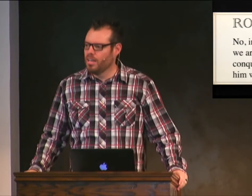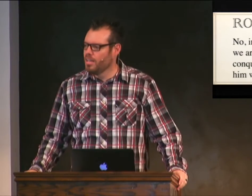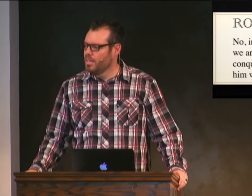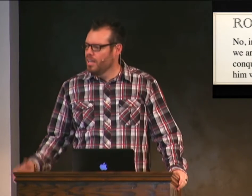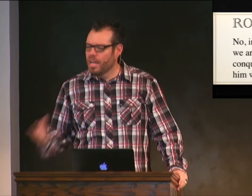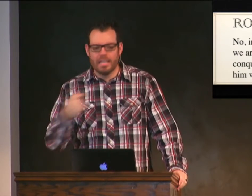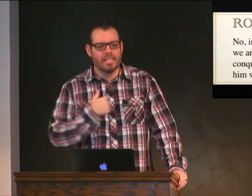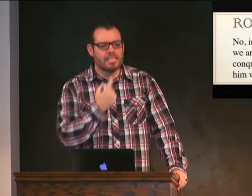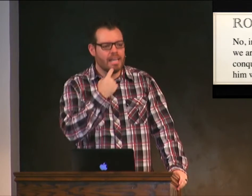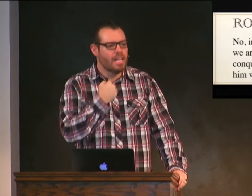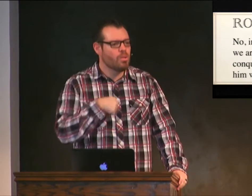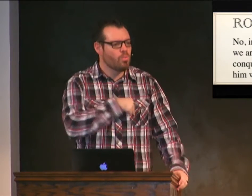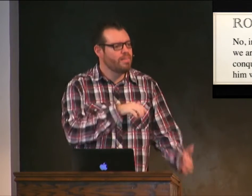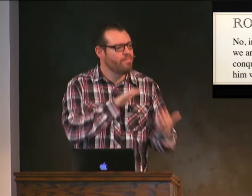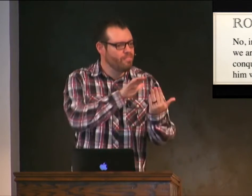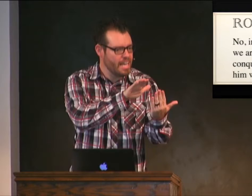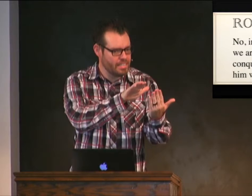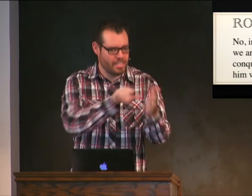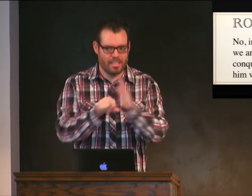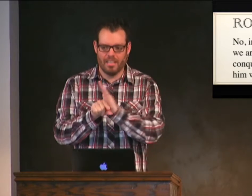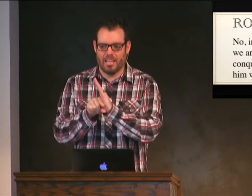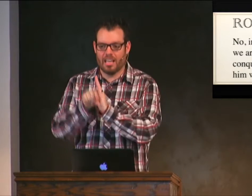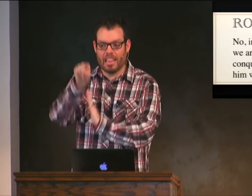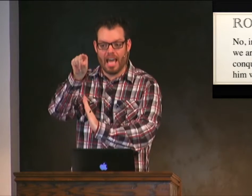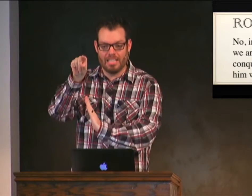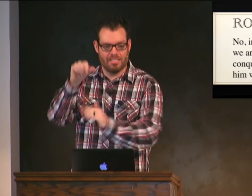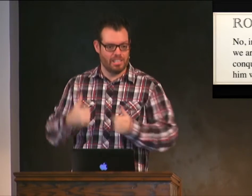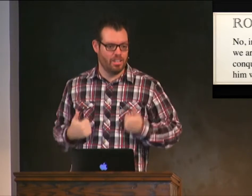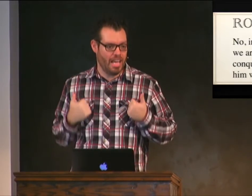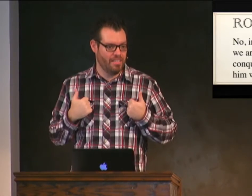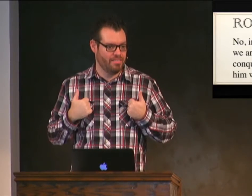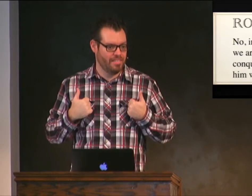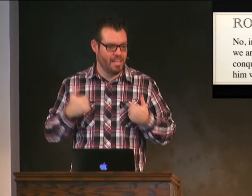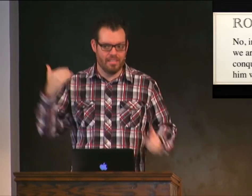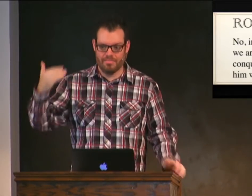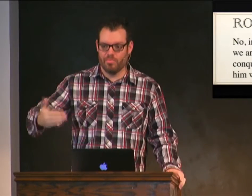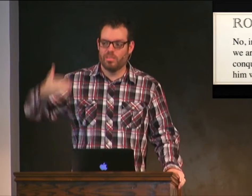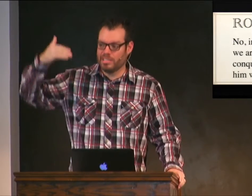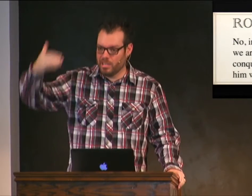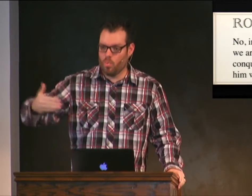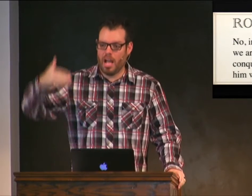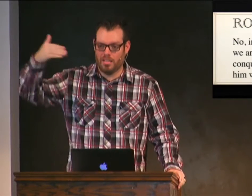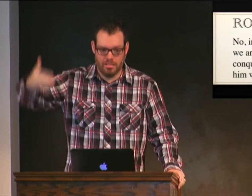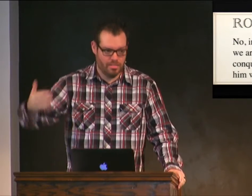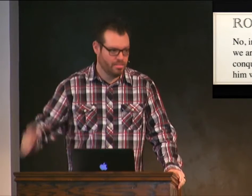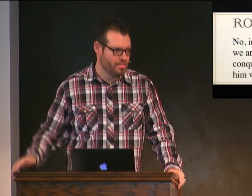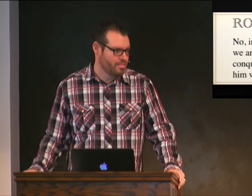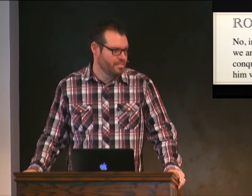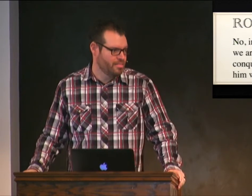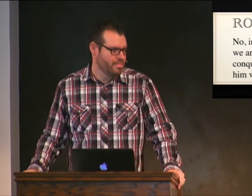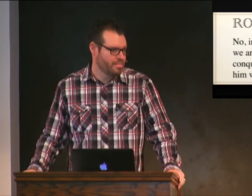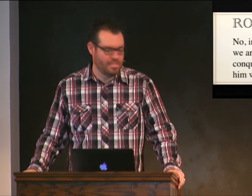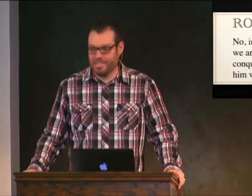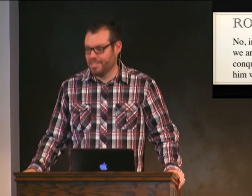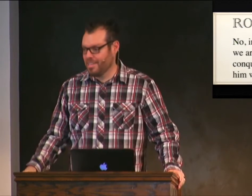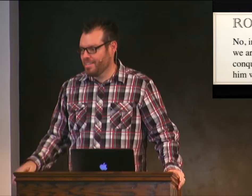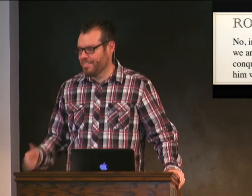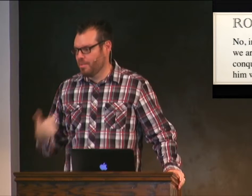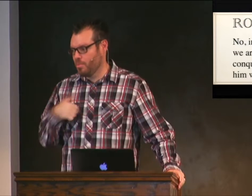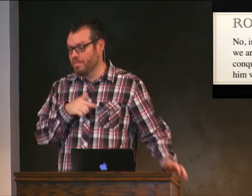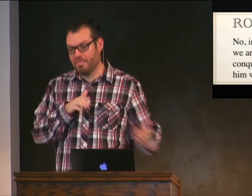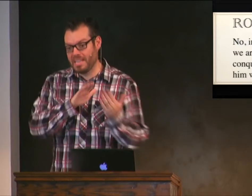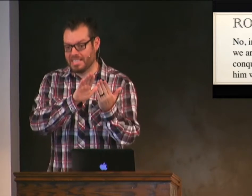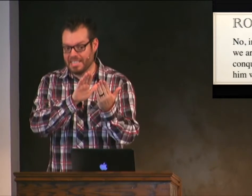So, and I said, we face Goliaths in the life once in a while.